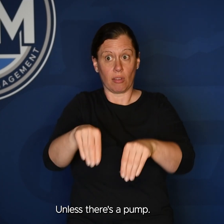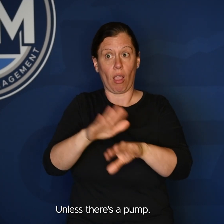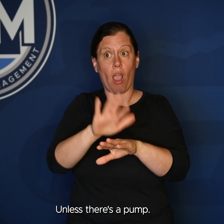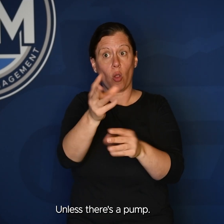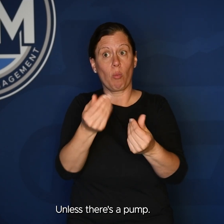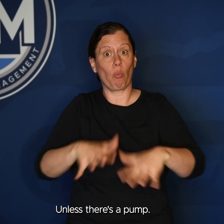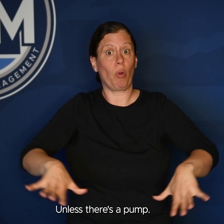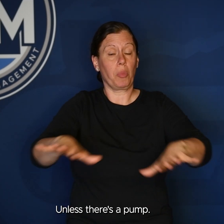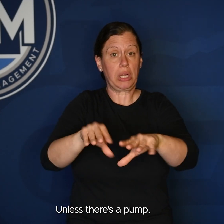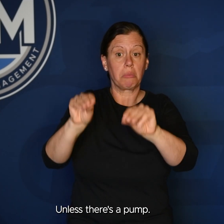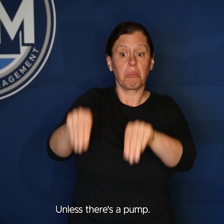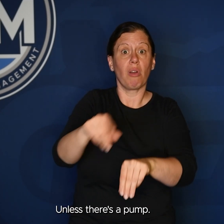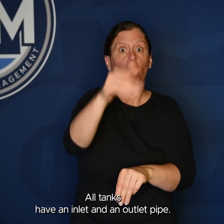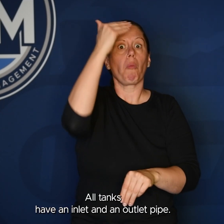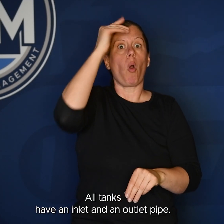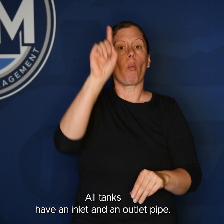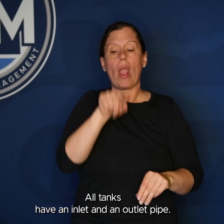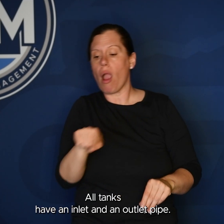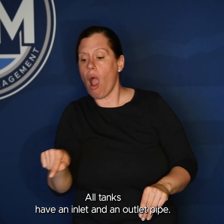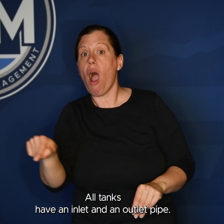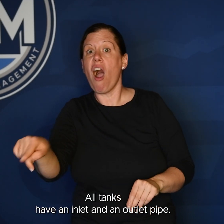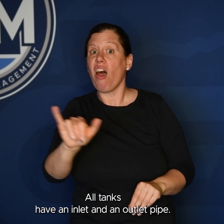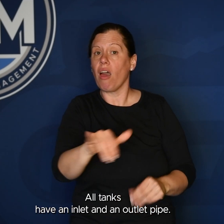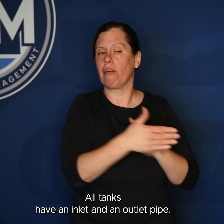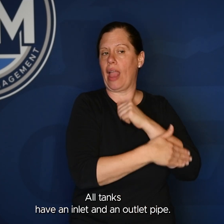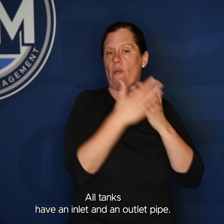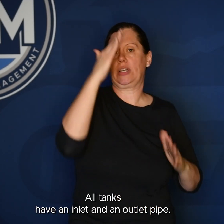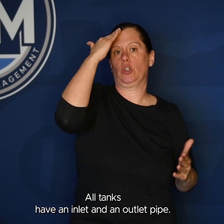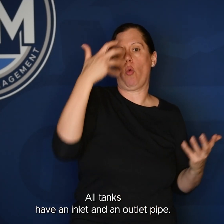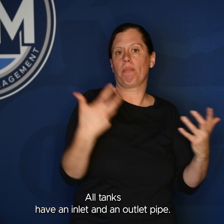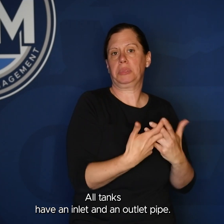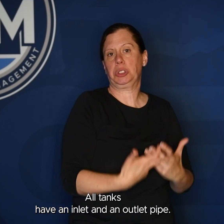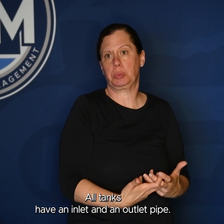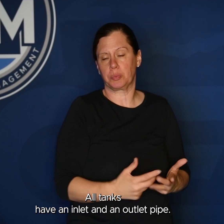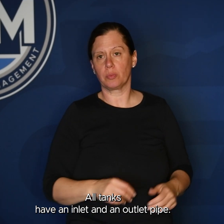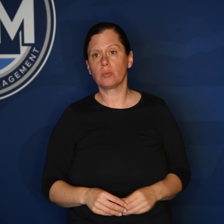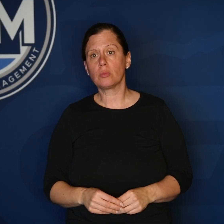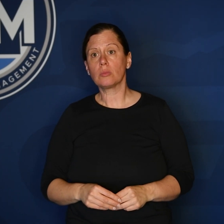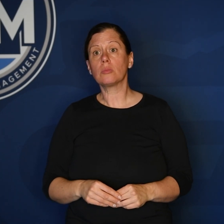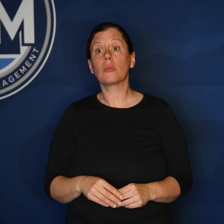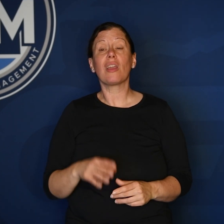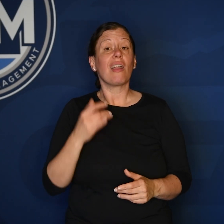Unless there's a pump, all tanks have an inlet and an outlet pipe.